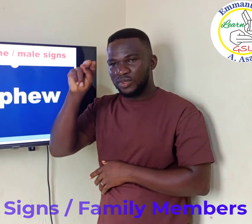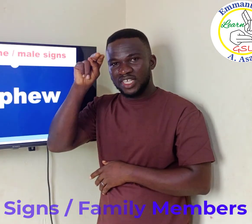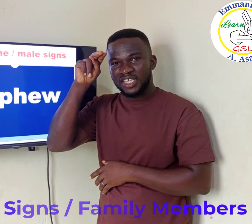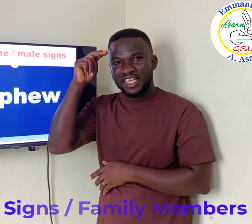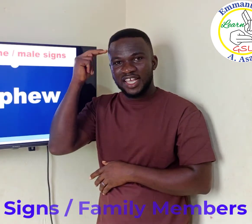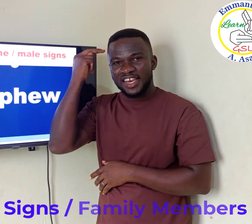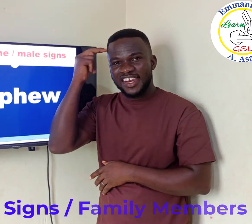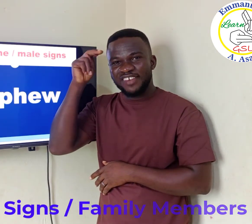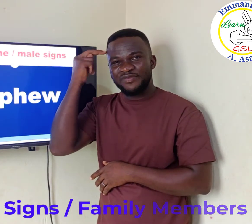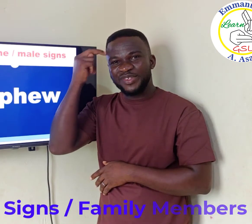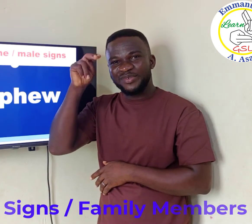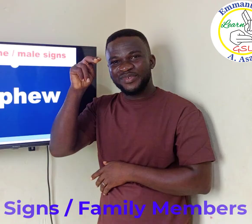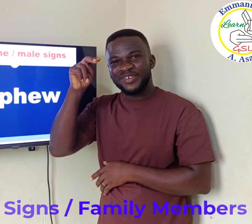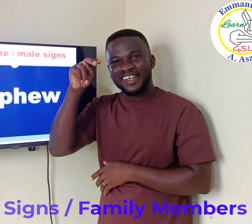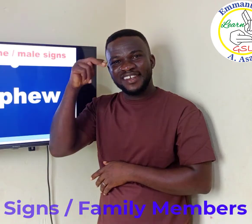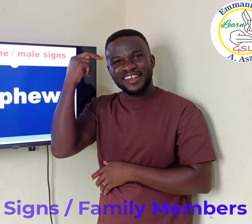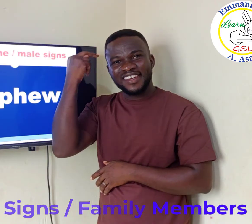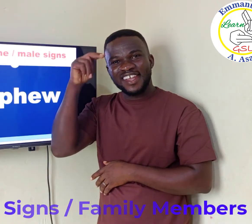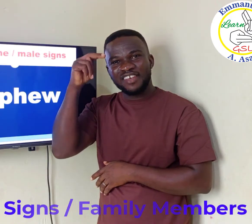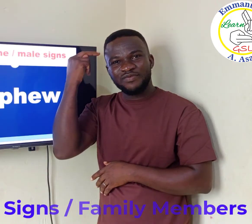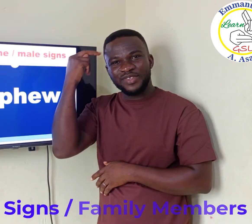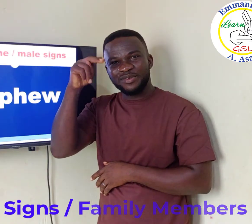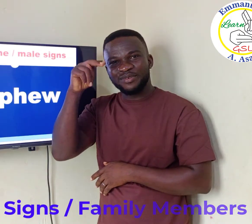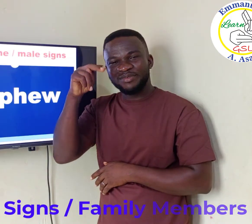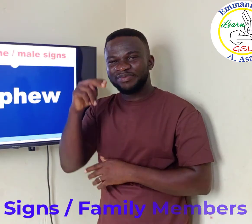say nephew, nephew.